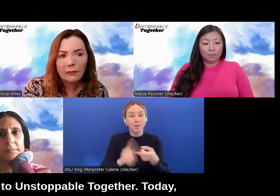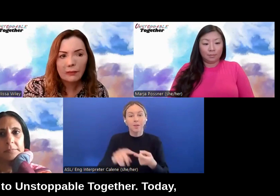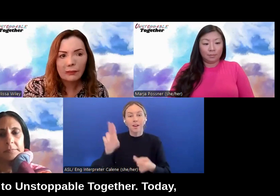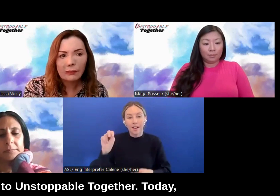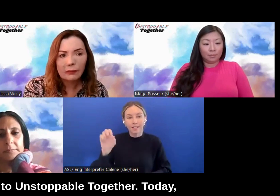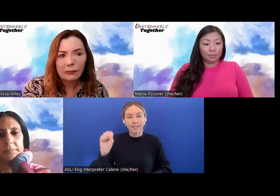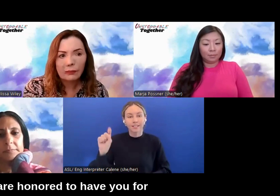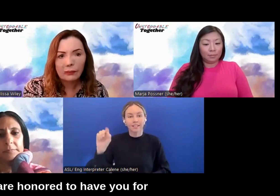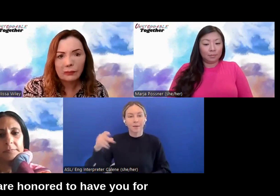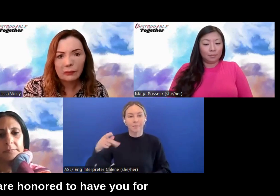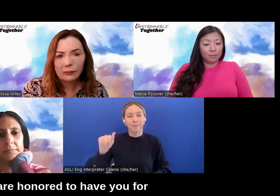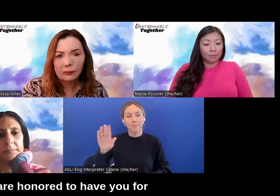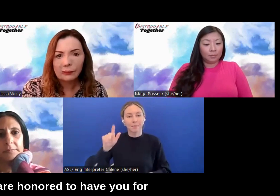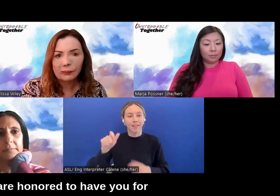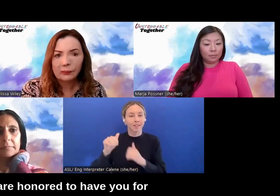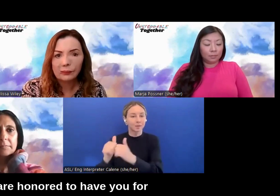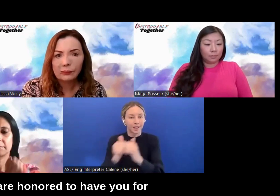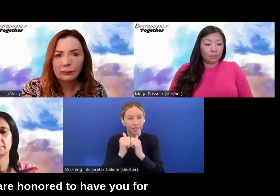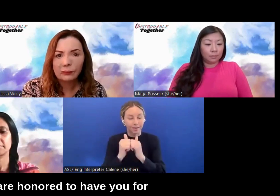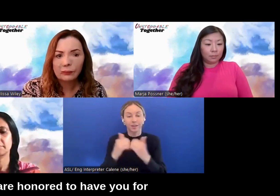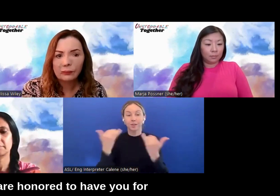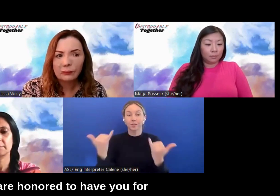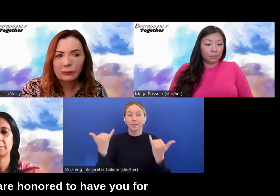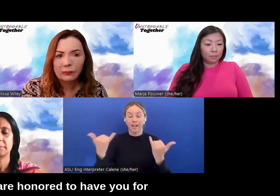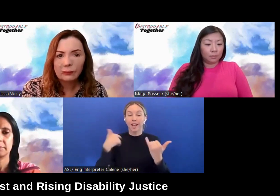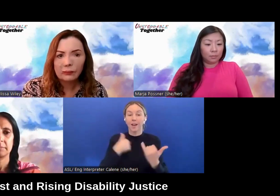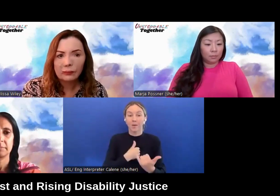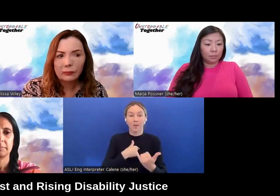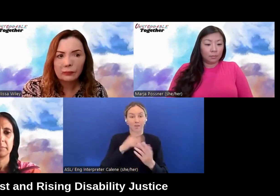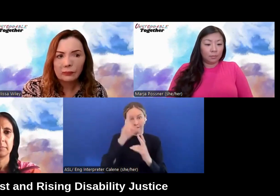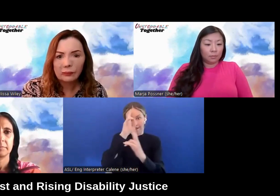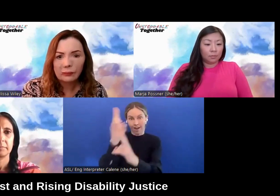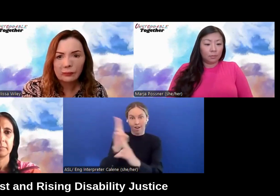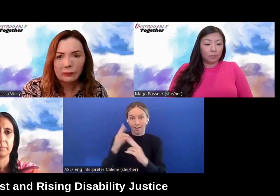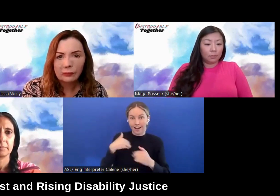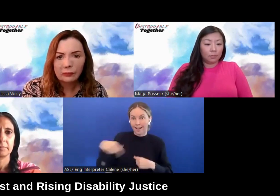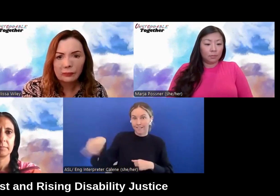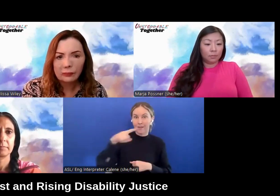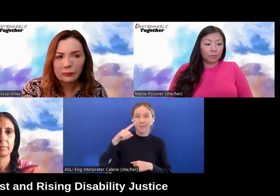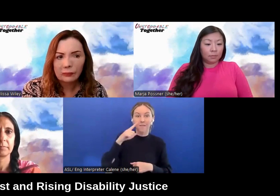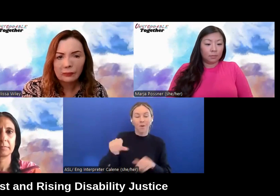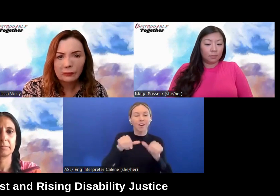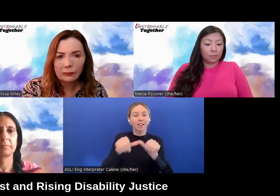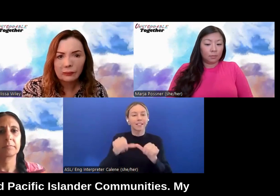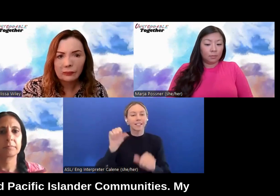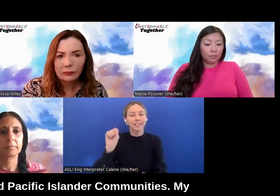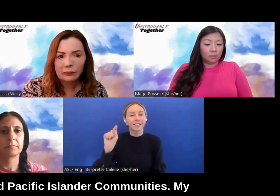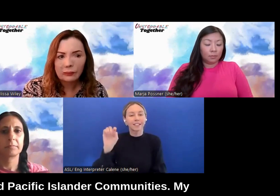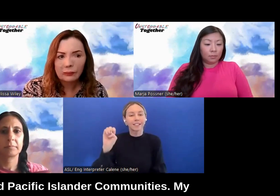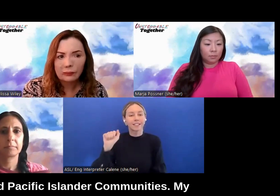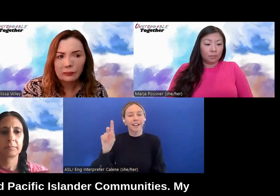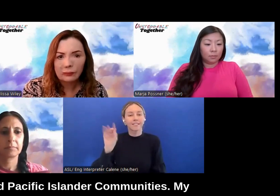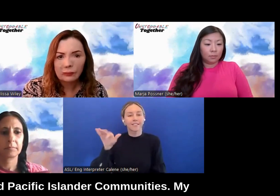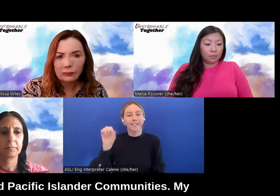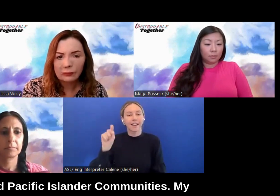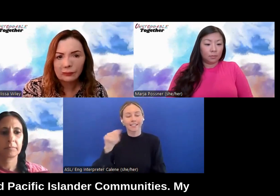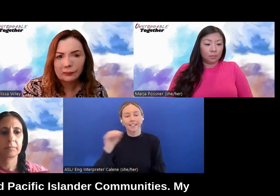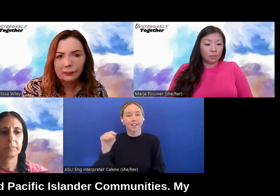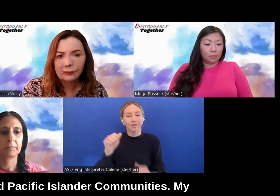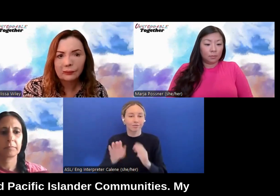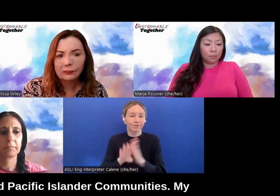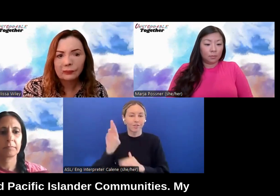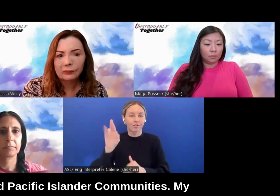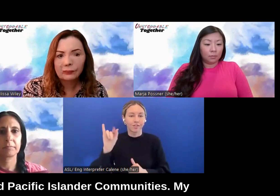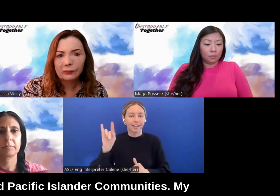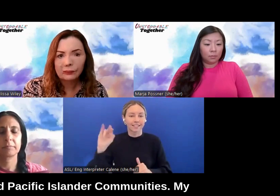Together. Today, we are honored to have you for Steadfast and Rising, Disability Justice in Asian and Pacific